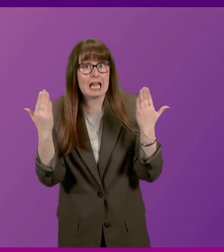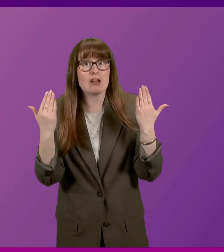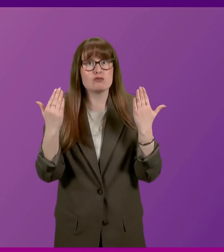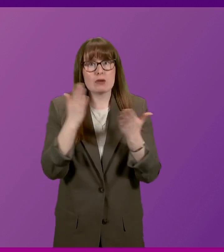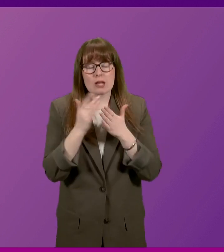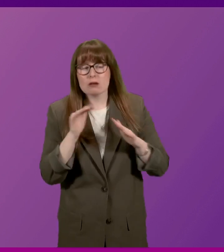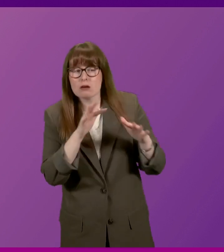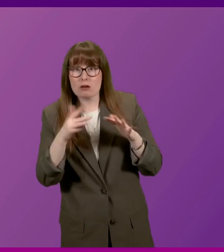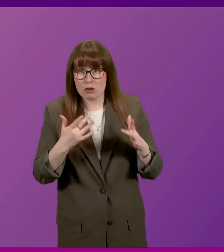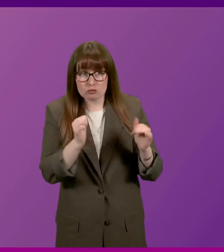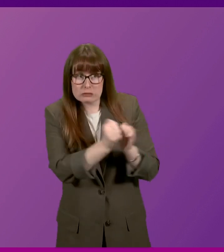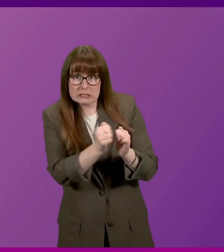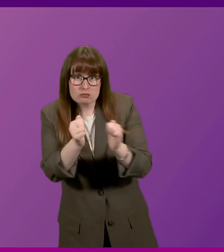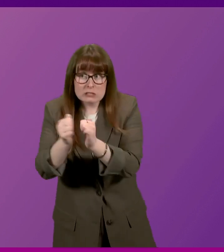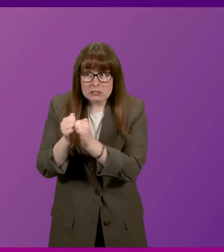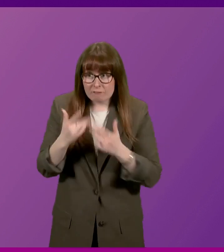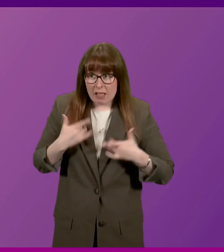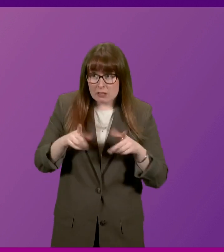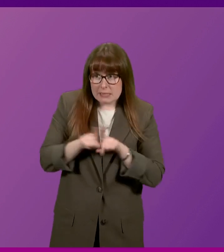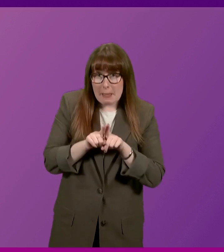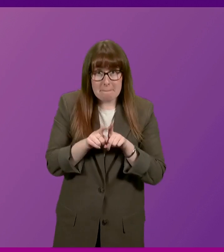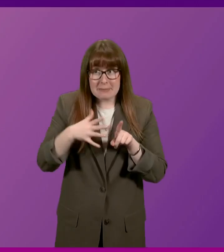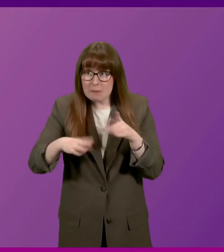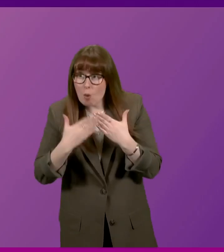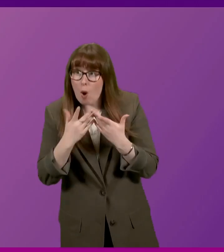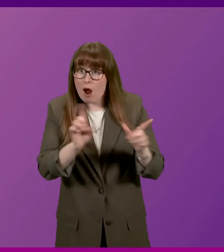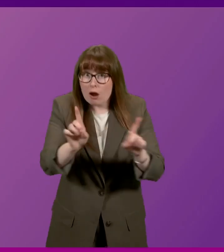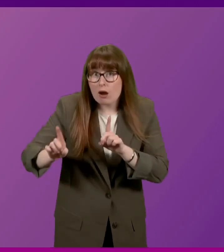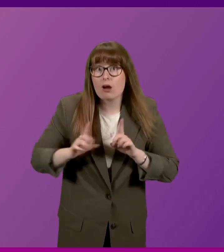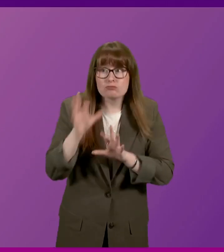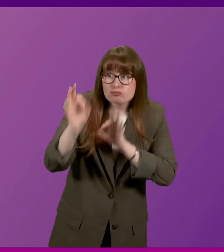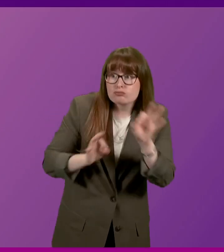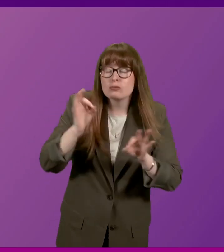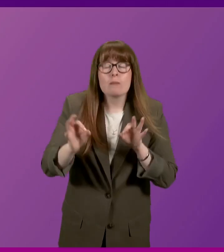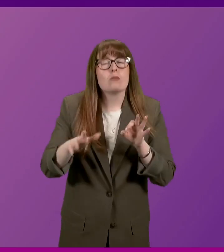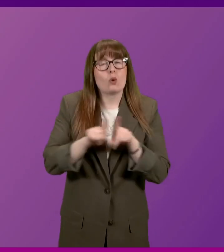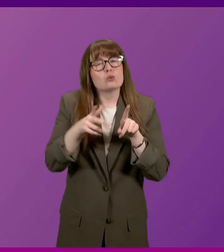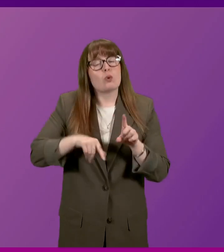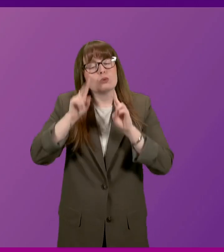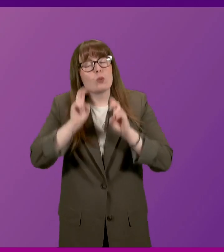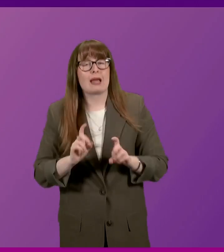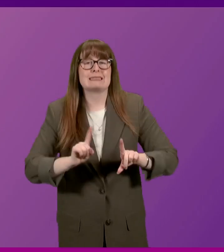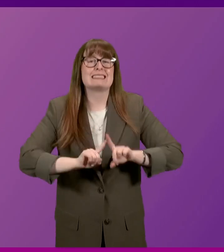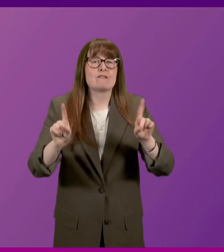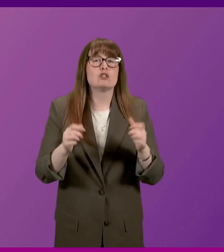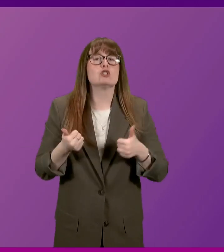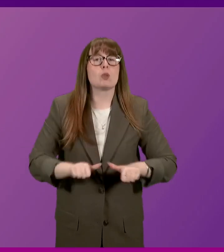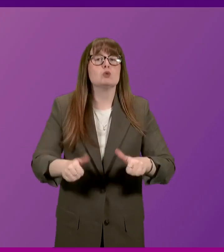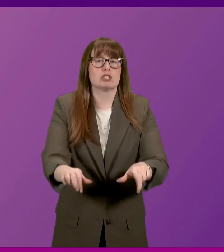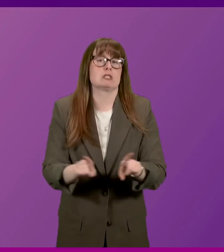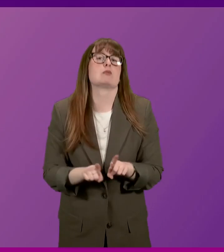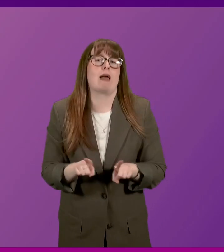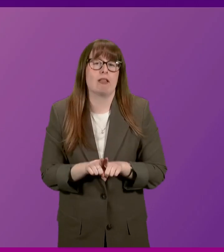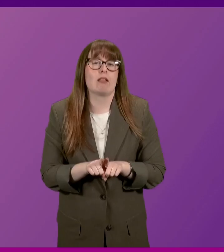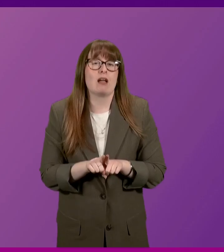the findings, that they resonated, but also making sure that we were looking at the different kind of solutions.